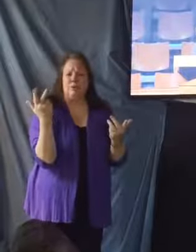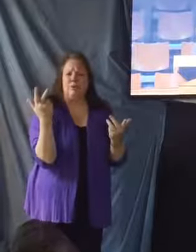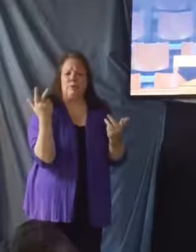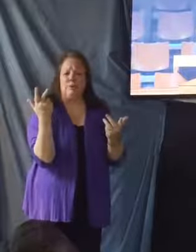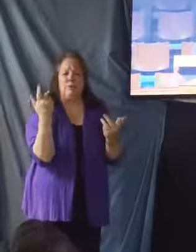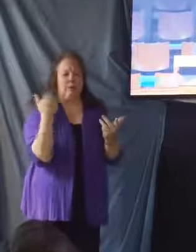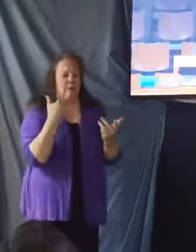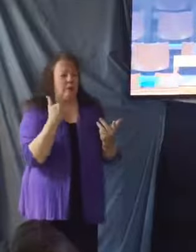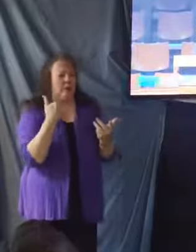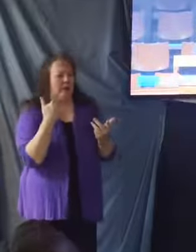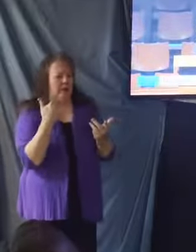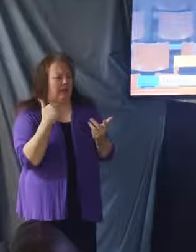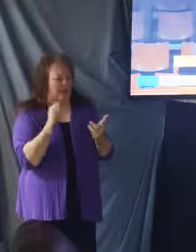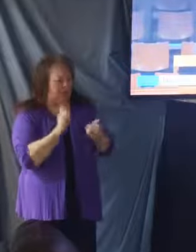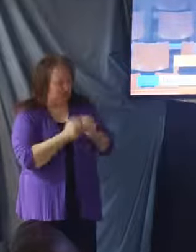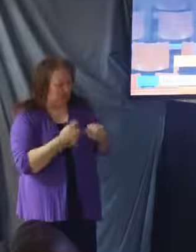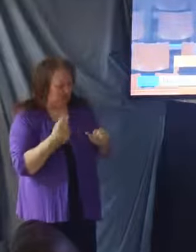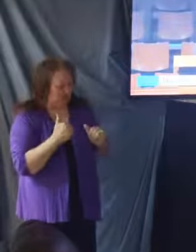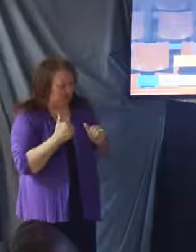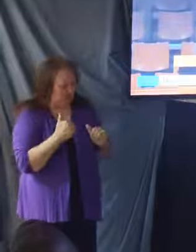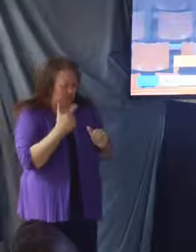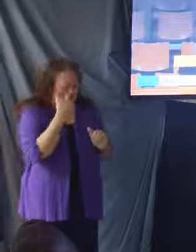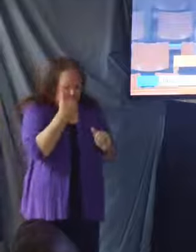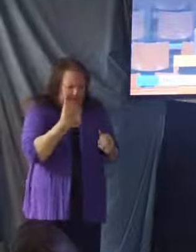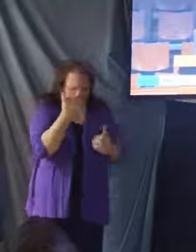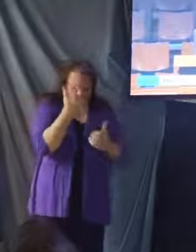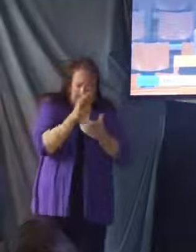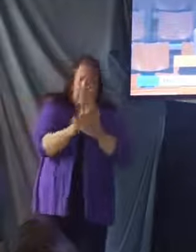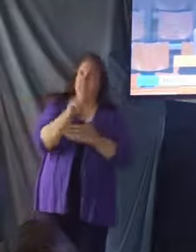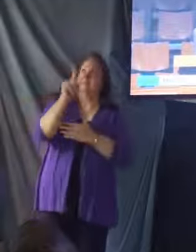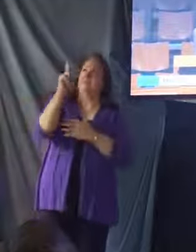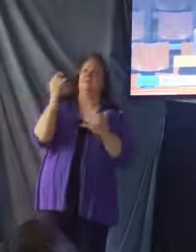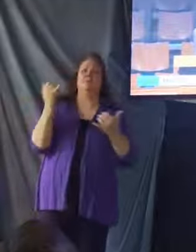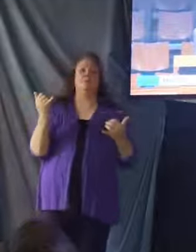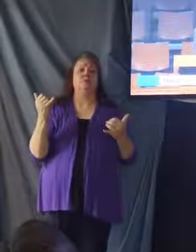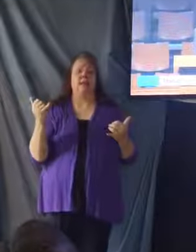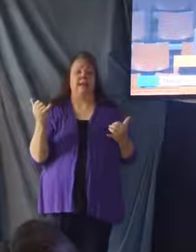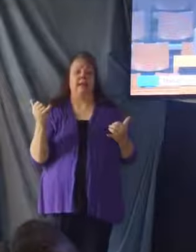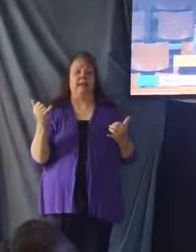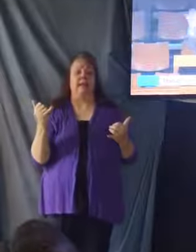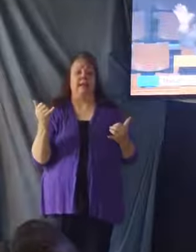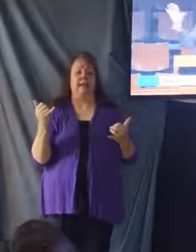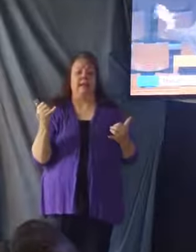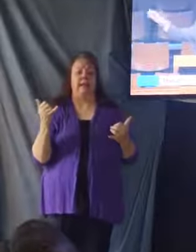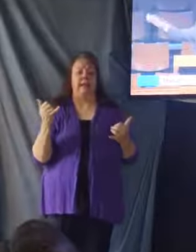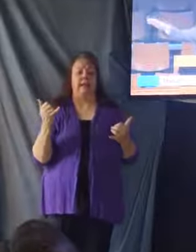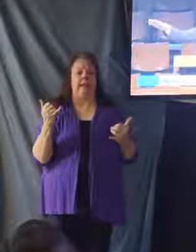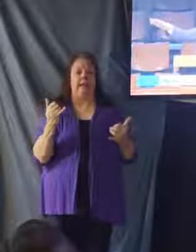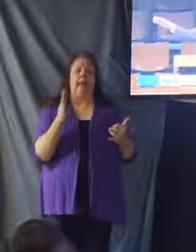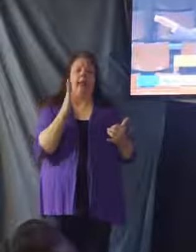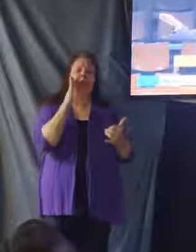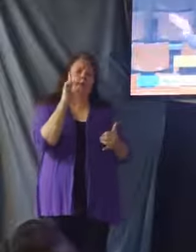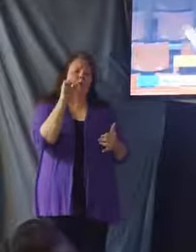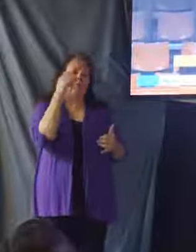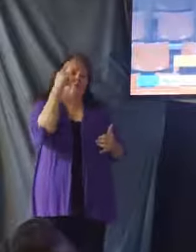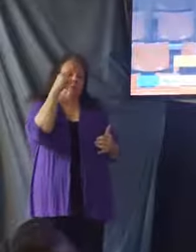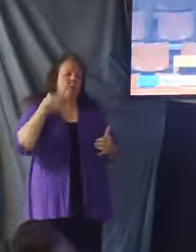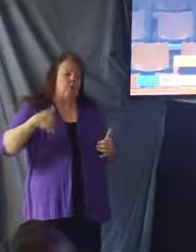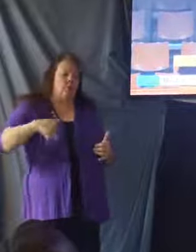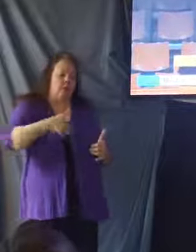is to do to us who have believed in Christ today and what it will do for